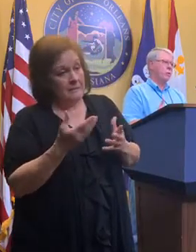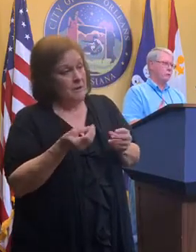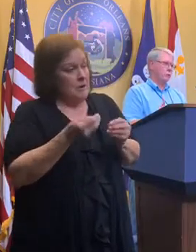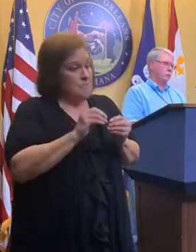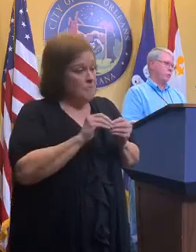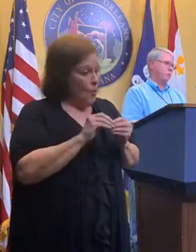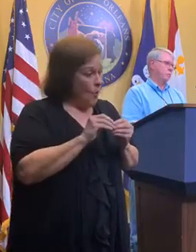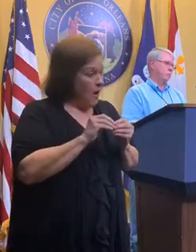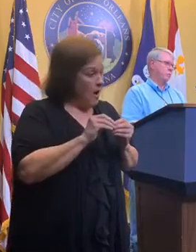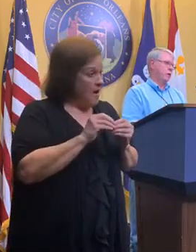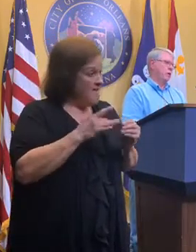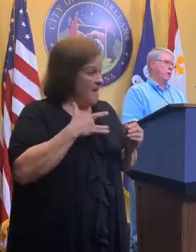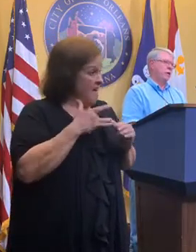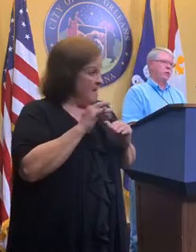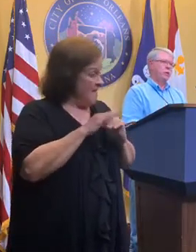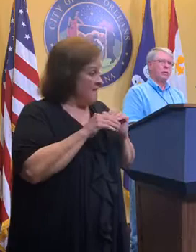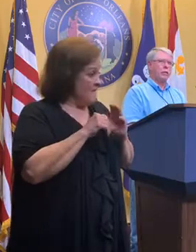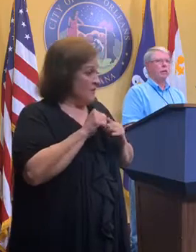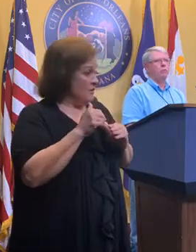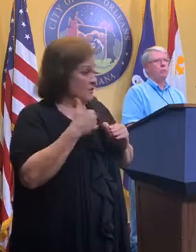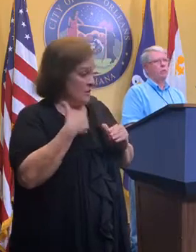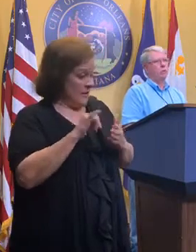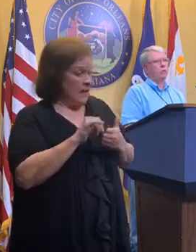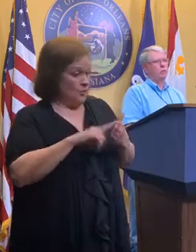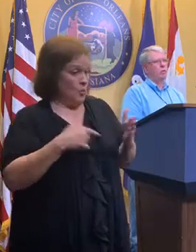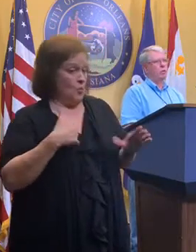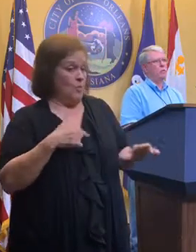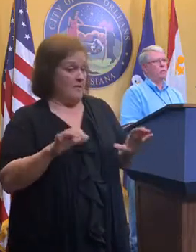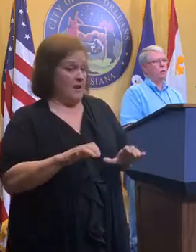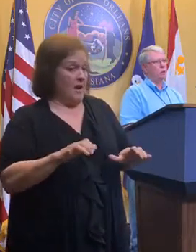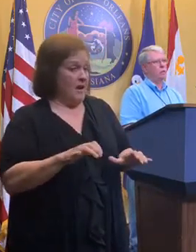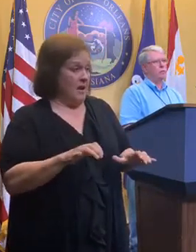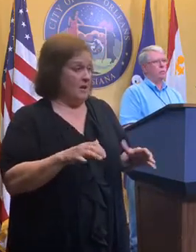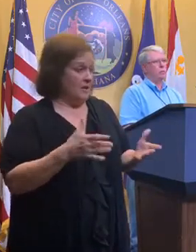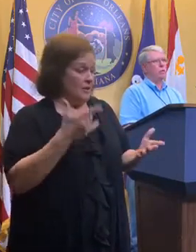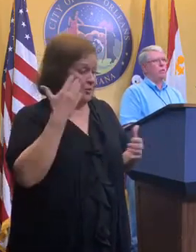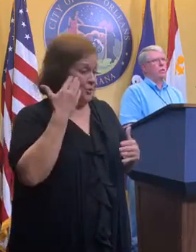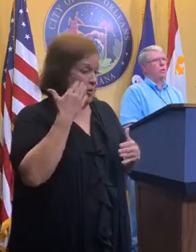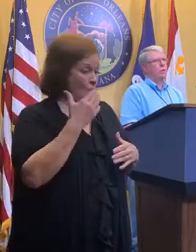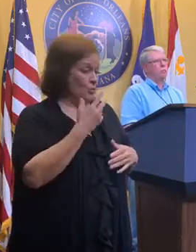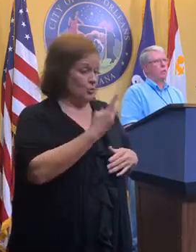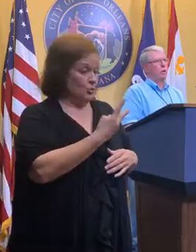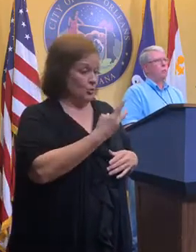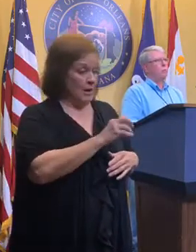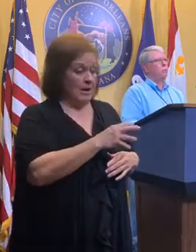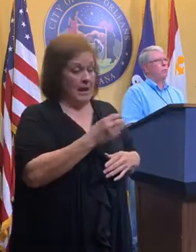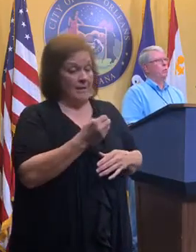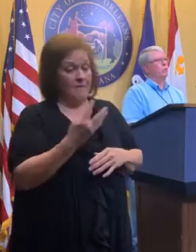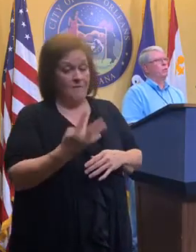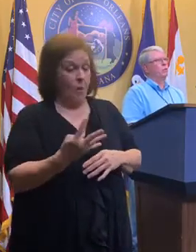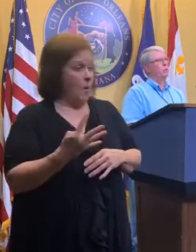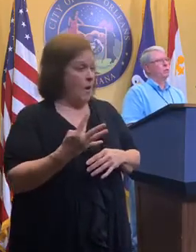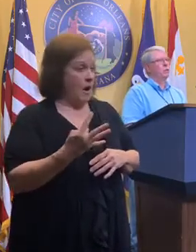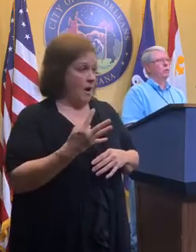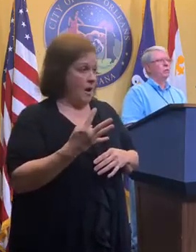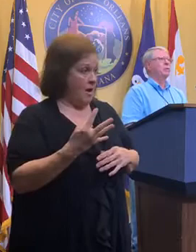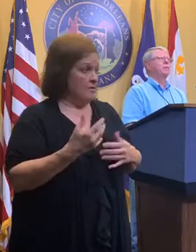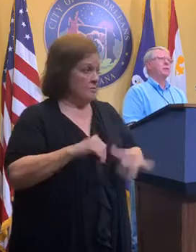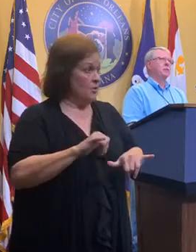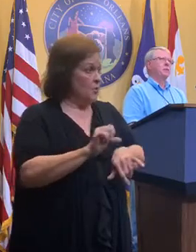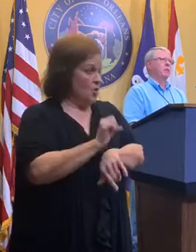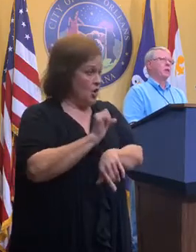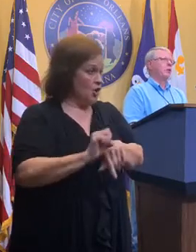that's what we've done so far. Obviously, if T4 had not tripped, I would not be